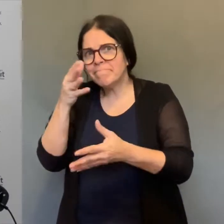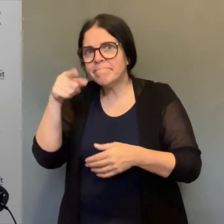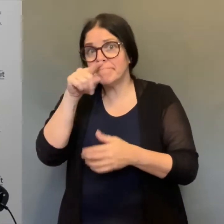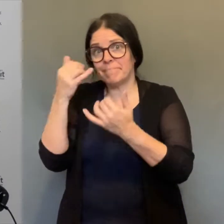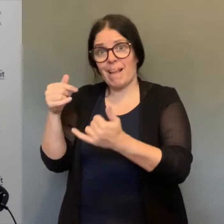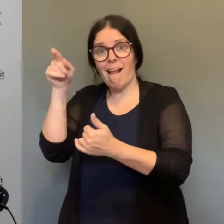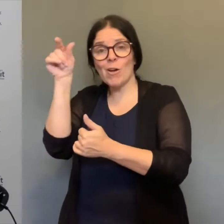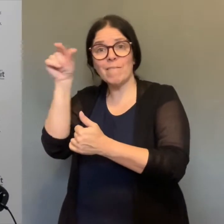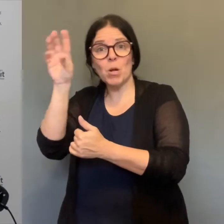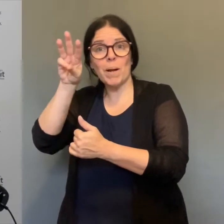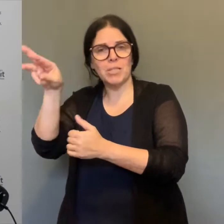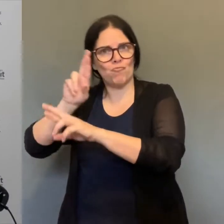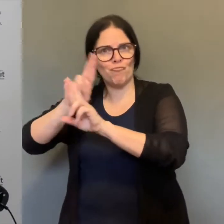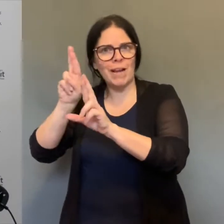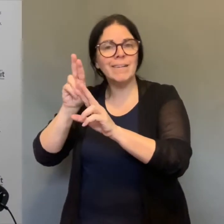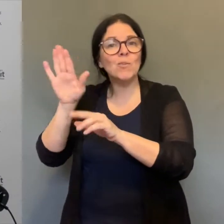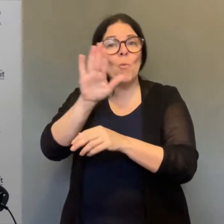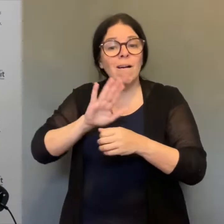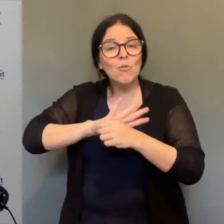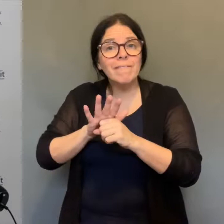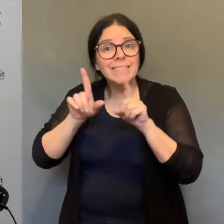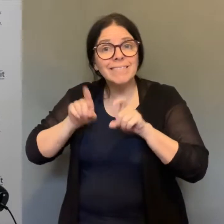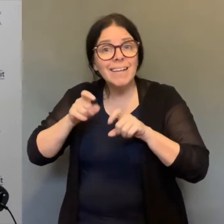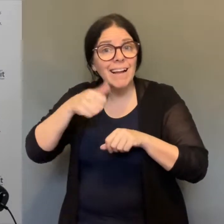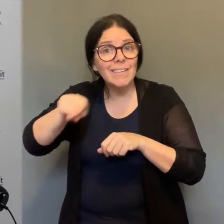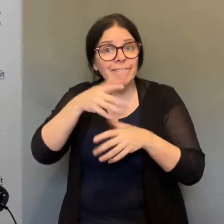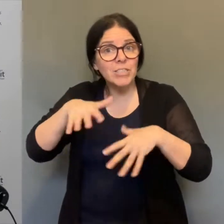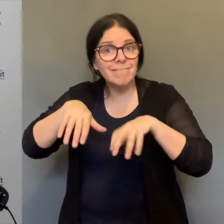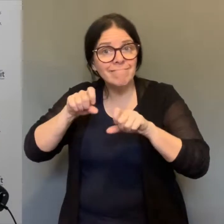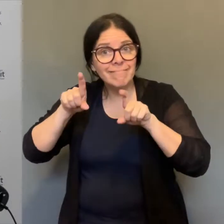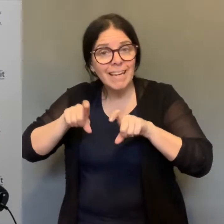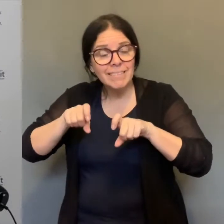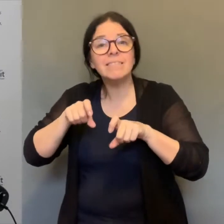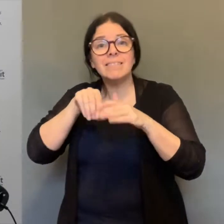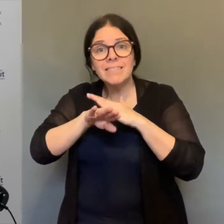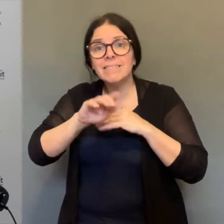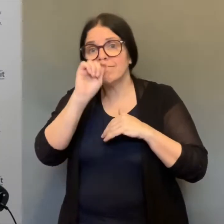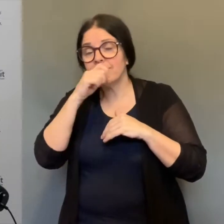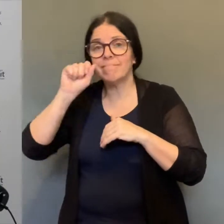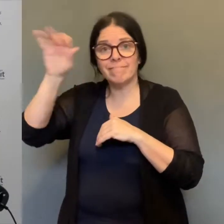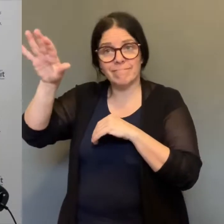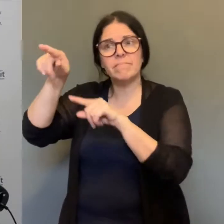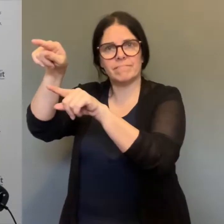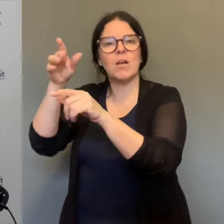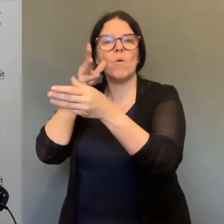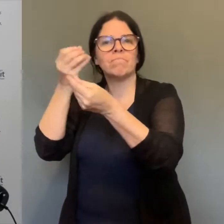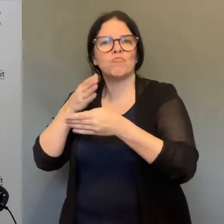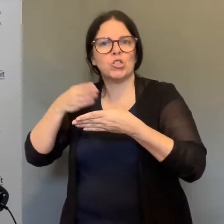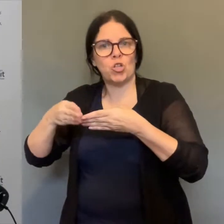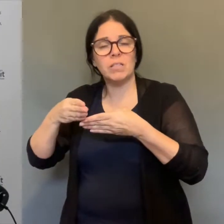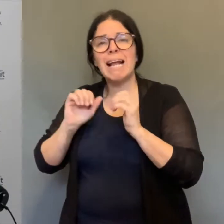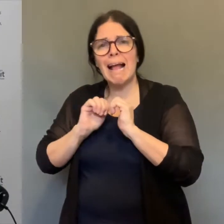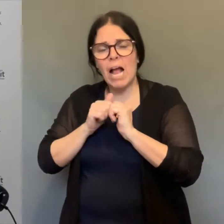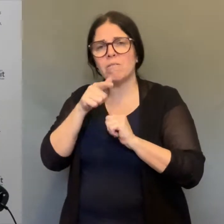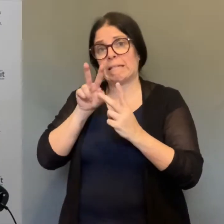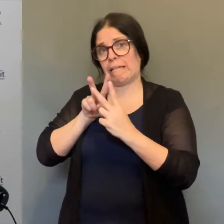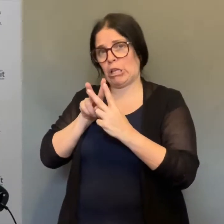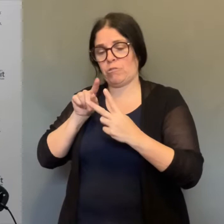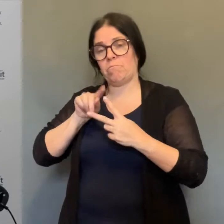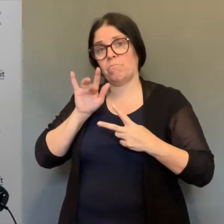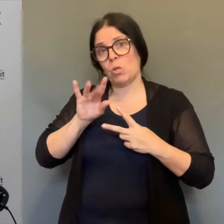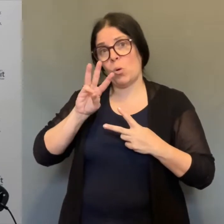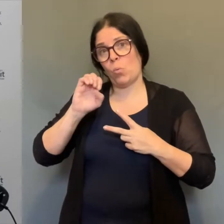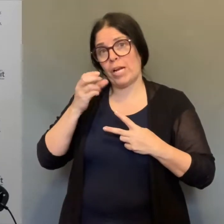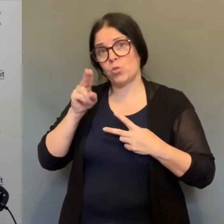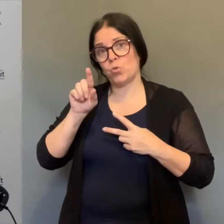Unit. For those of you who are awaiting test results for COVID-19, you can now obtain your results online.